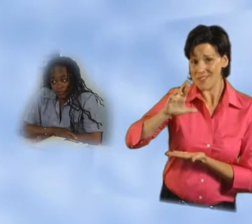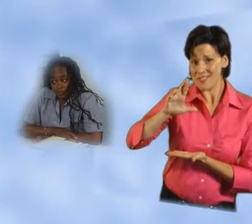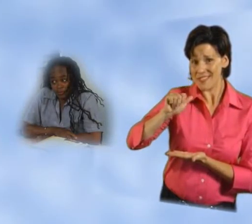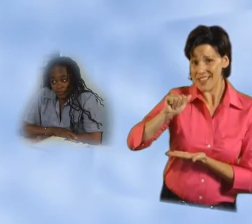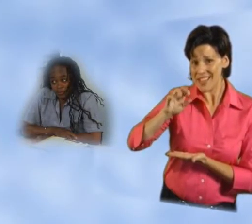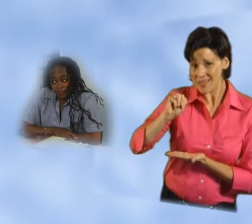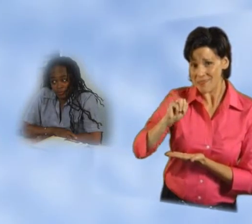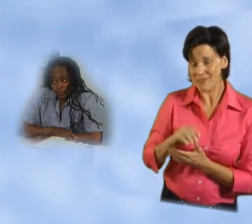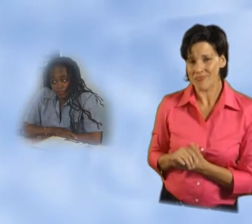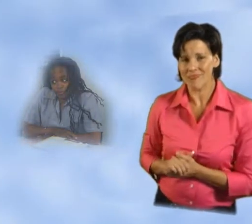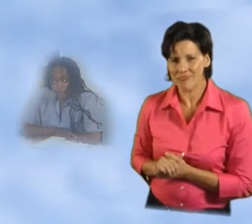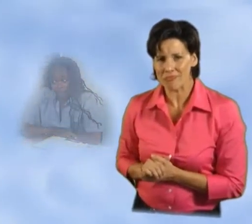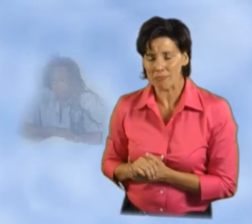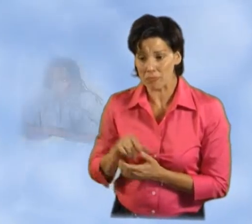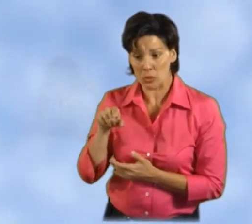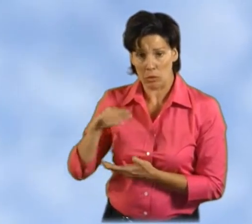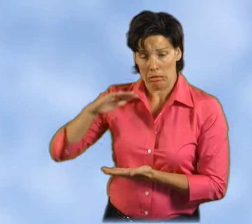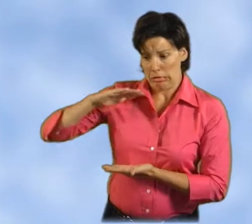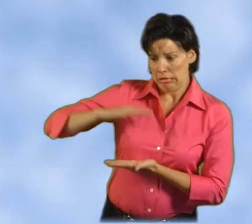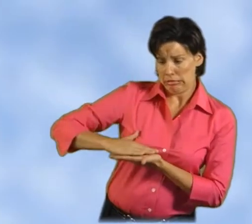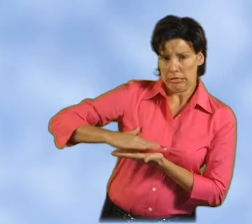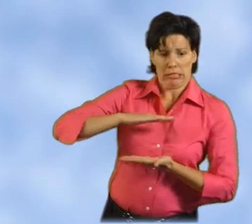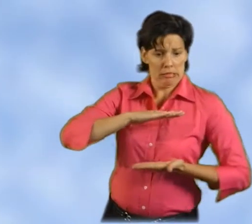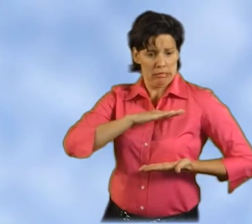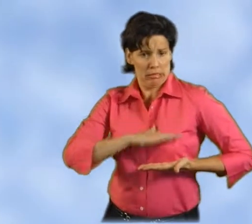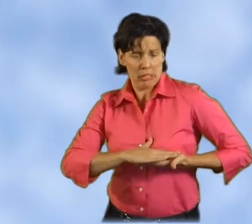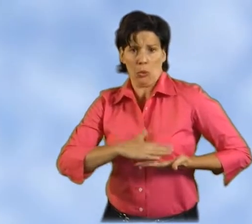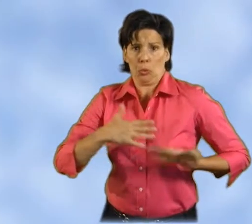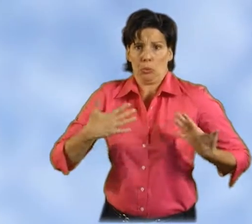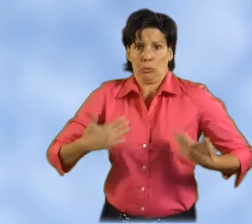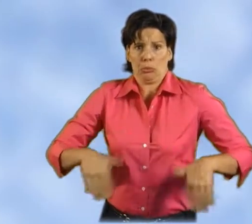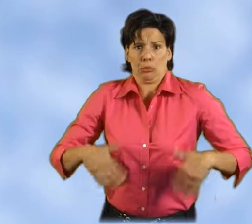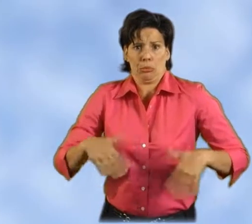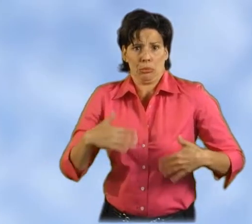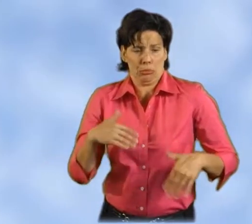as sisters, helping us to survive and beat this disease.